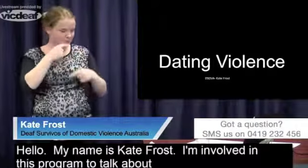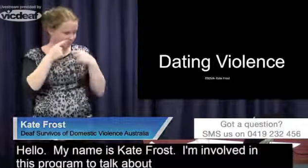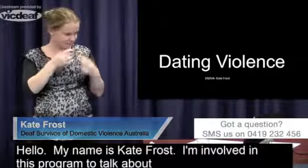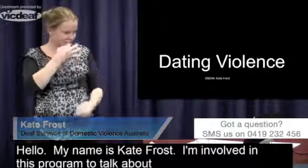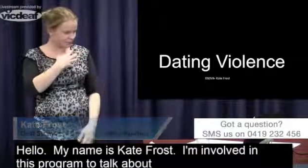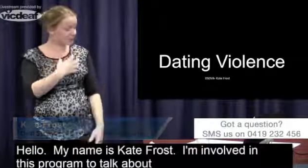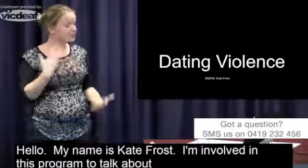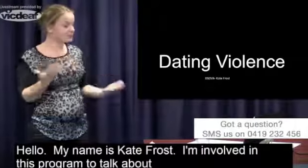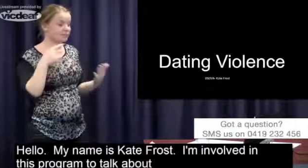DSVA soon.